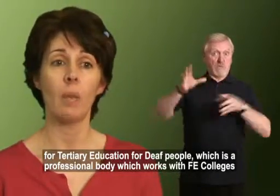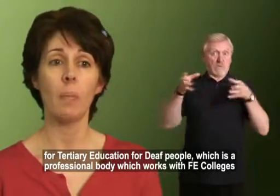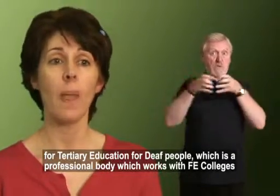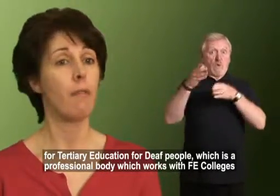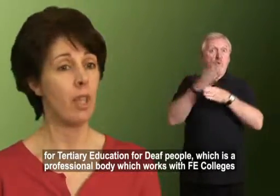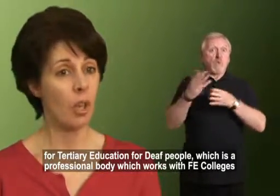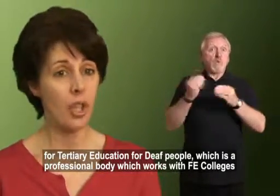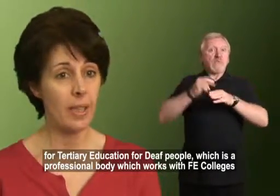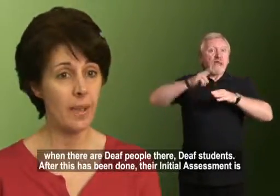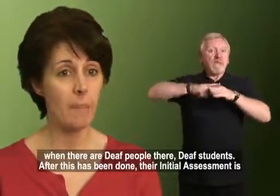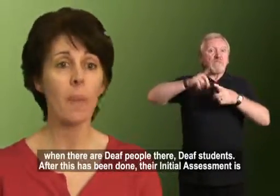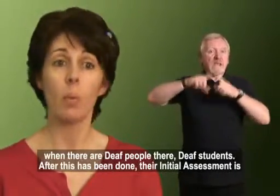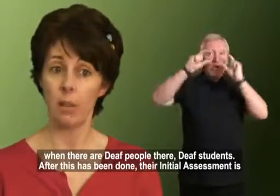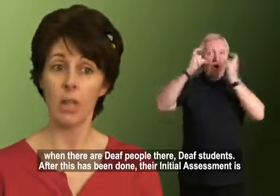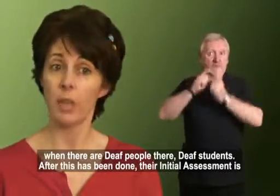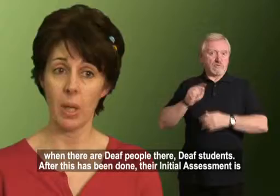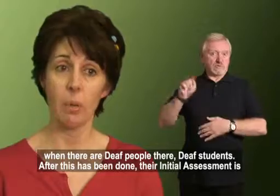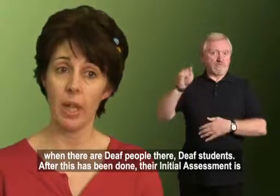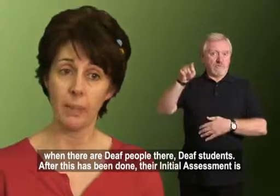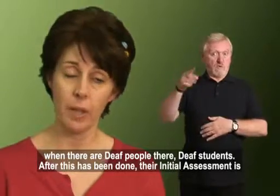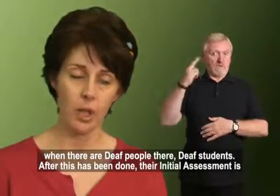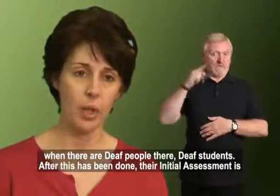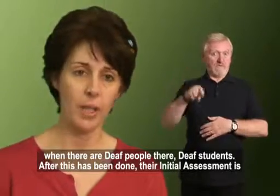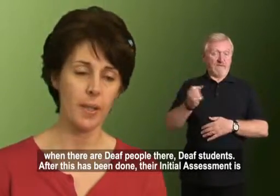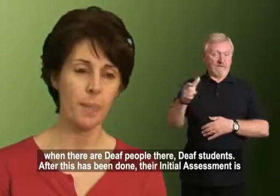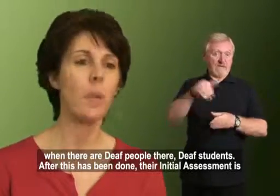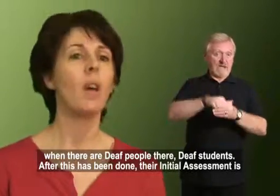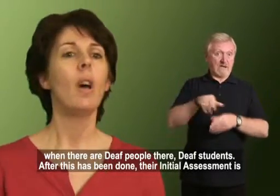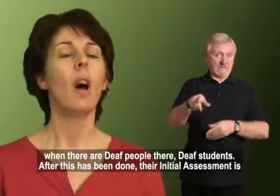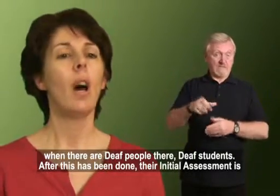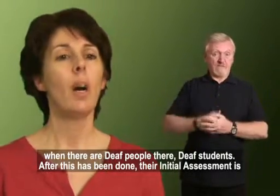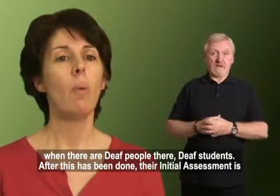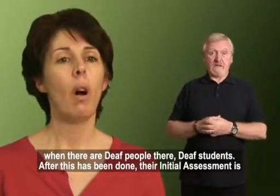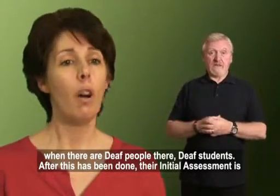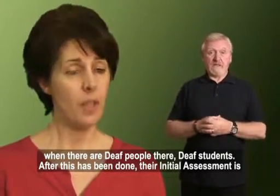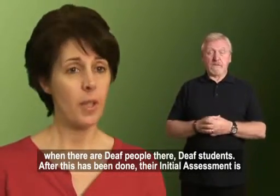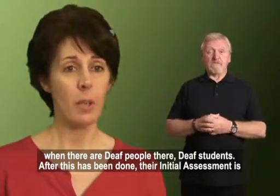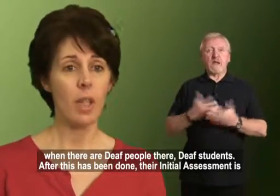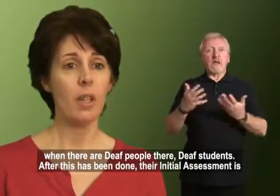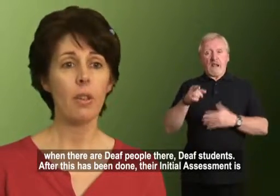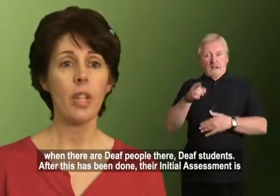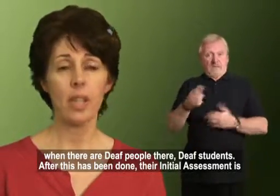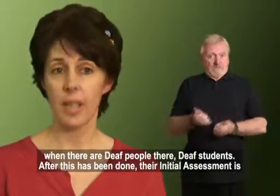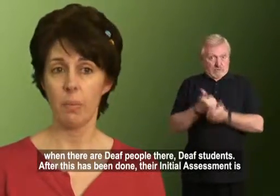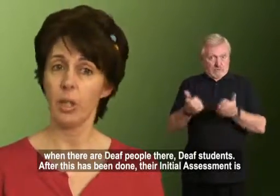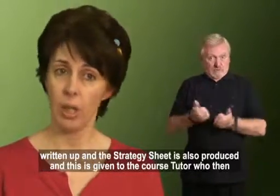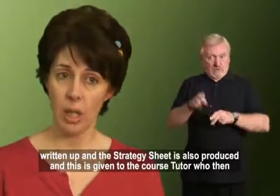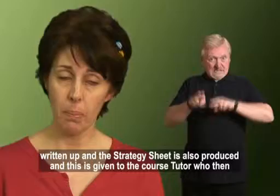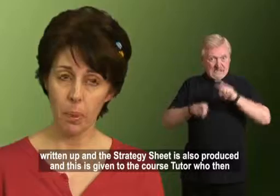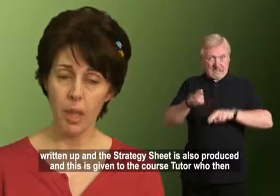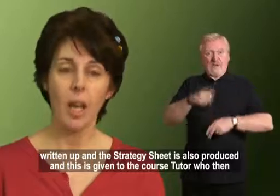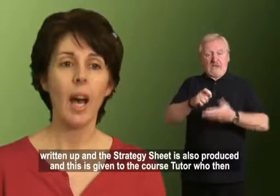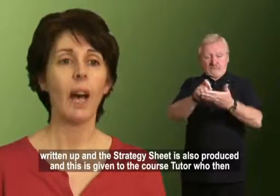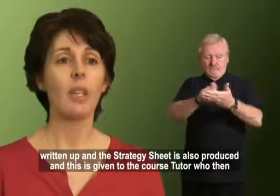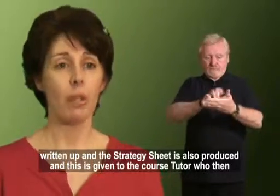with FE colleges when there are deaf people there, deaf students. After this has been done, their initial assessment is written